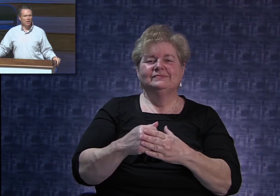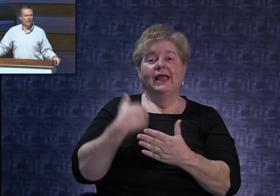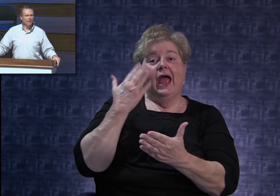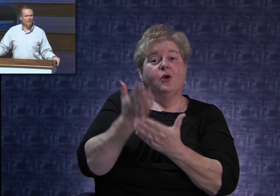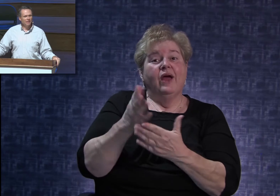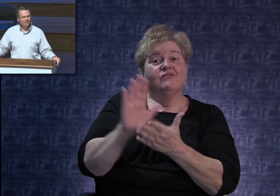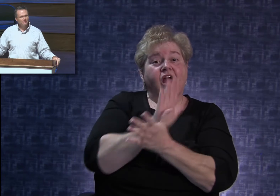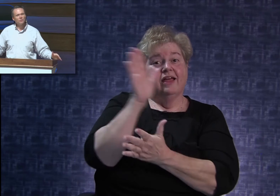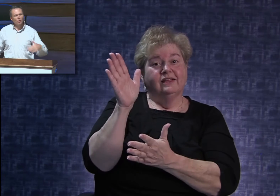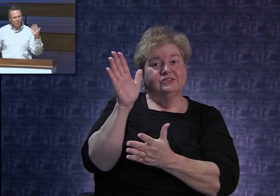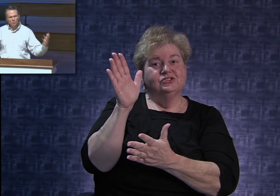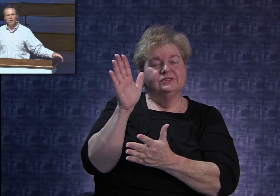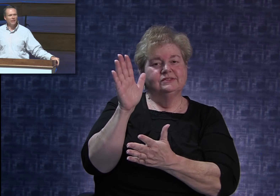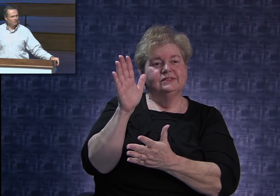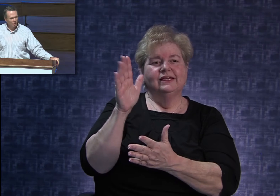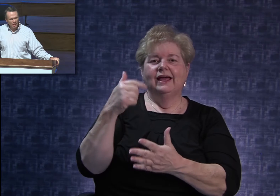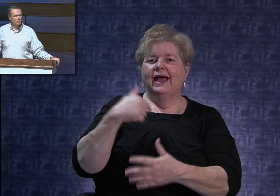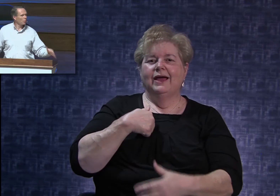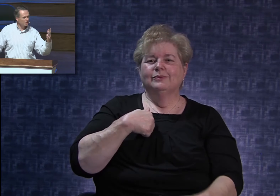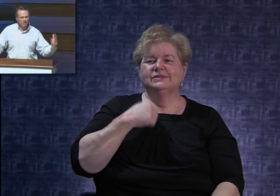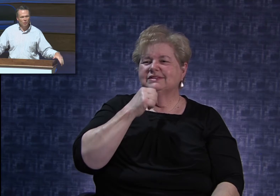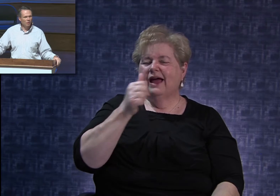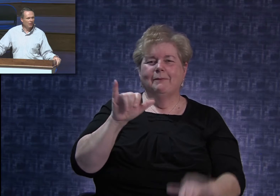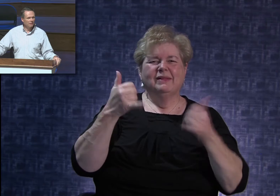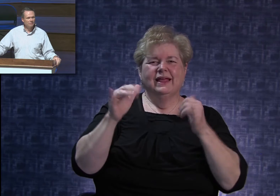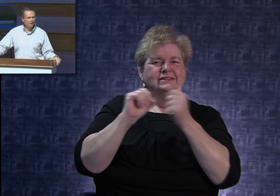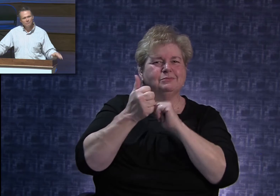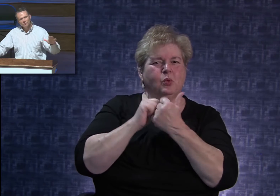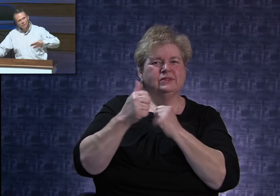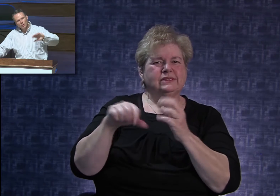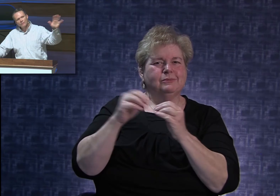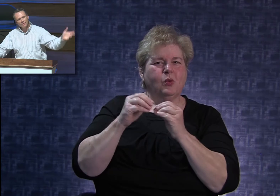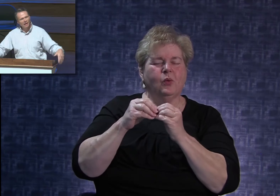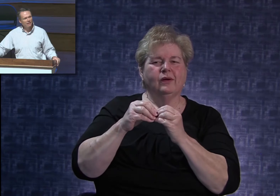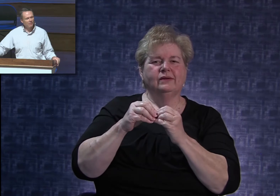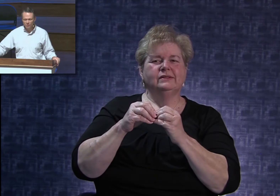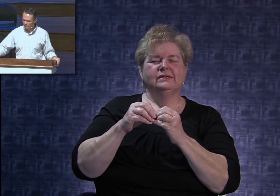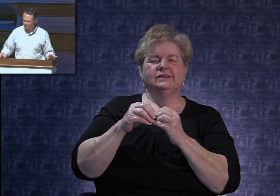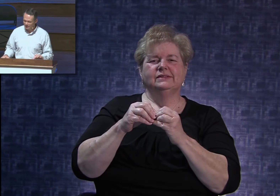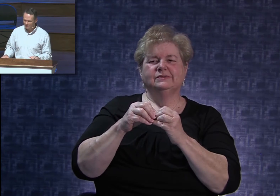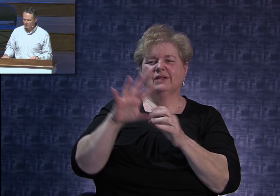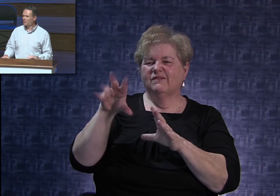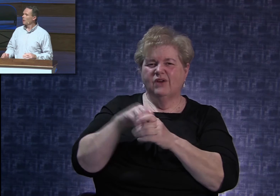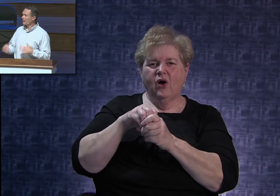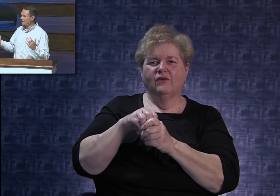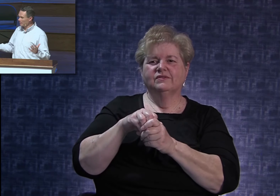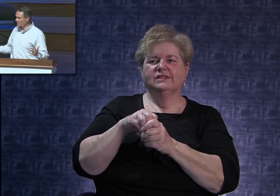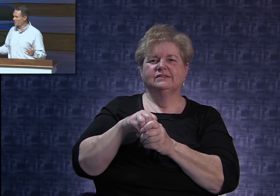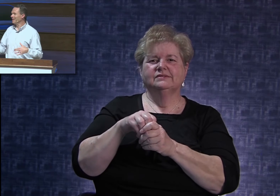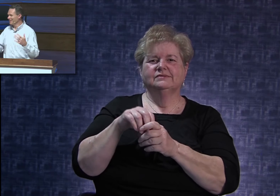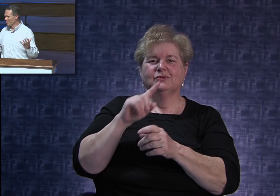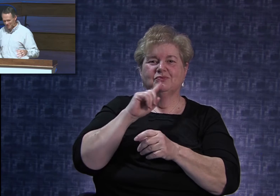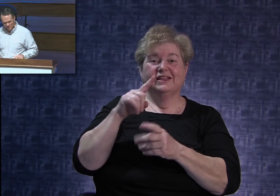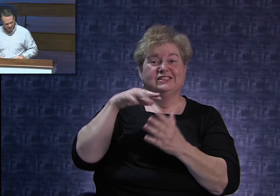college, I was no longer playing organized sports anymore. I moved away from that and got involved in something called academics,